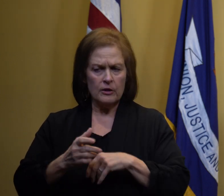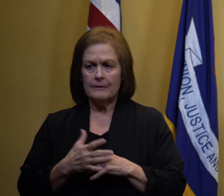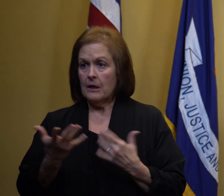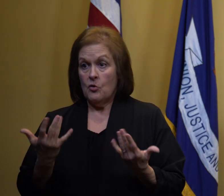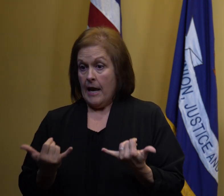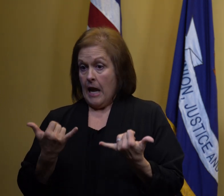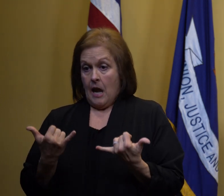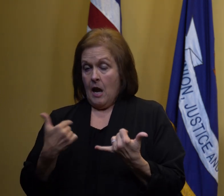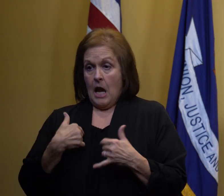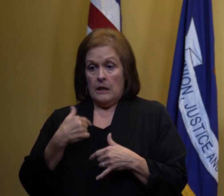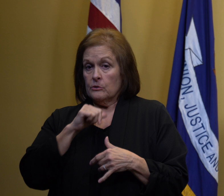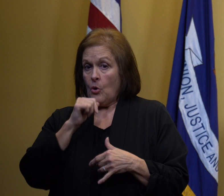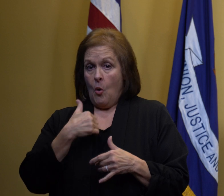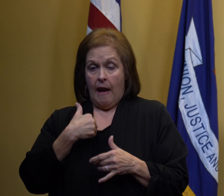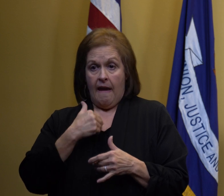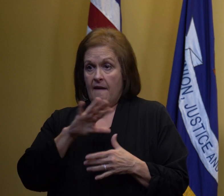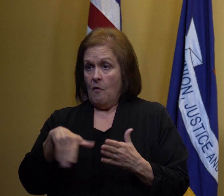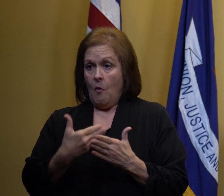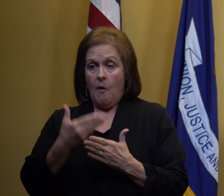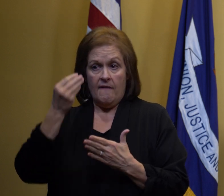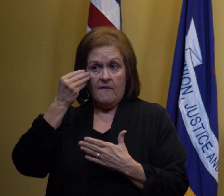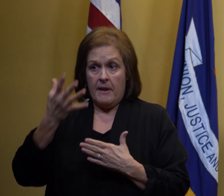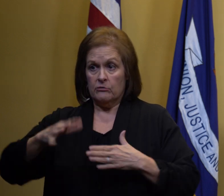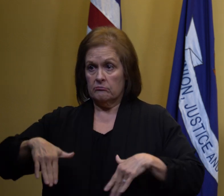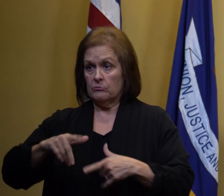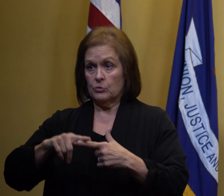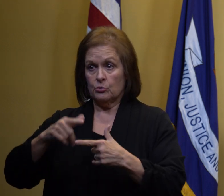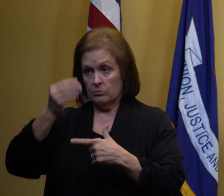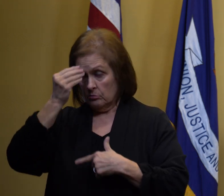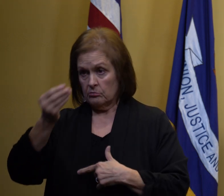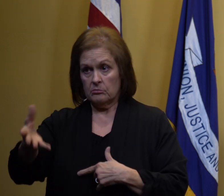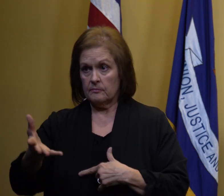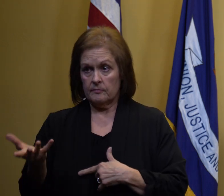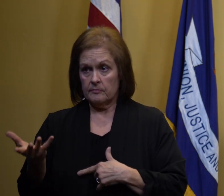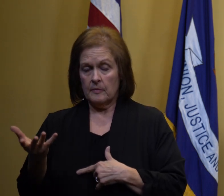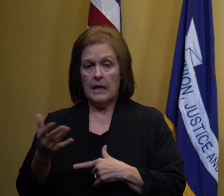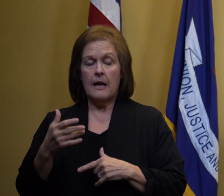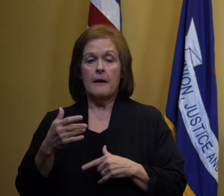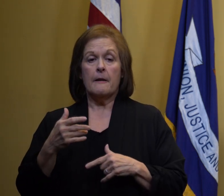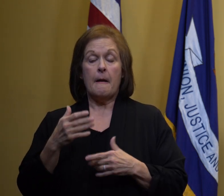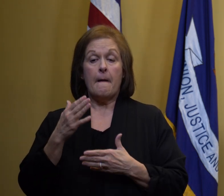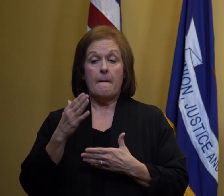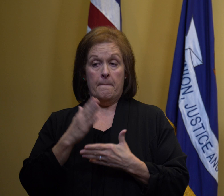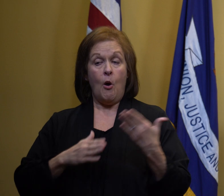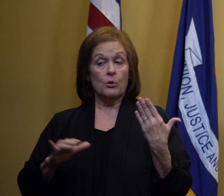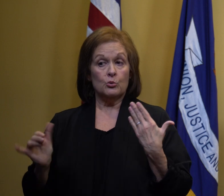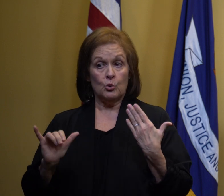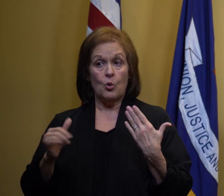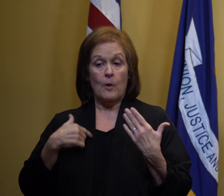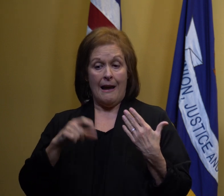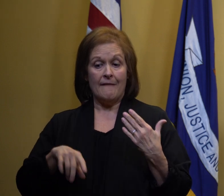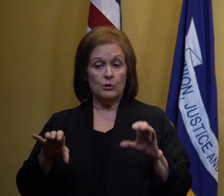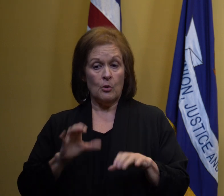I don't have all of that information to share with you this morning. A part of it too is us doing